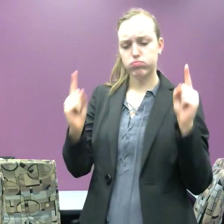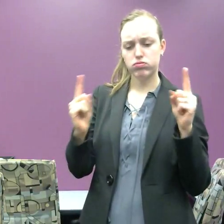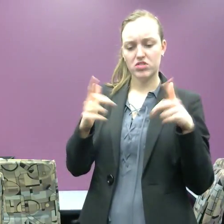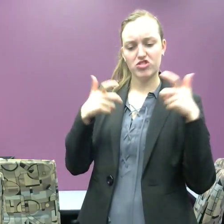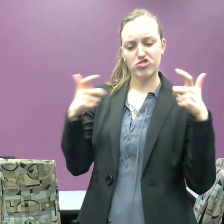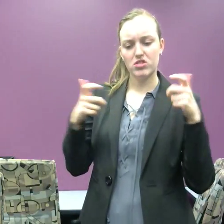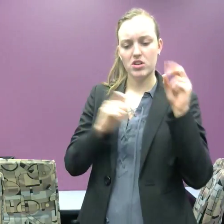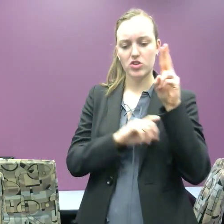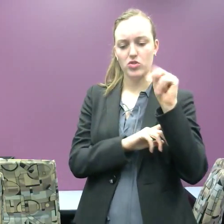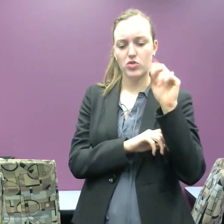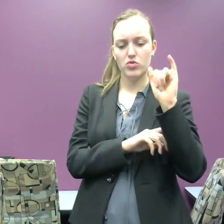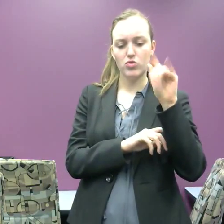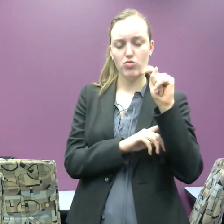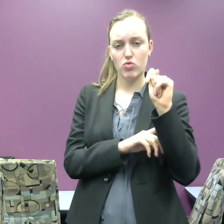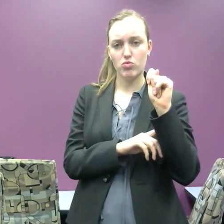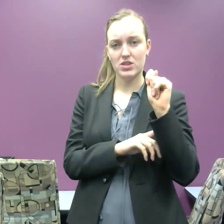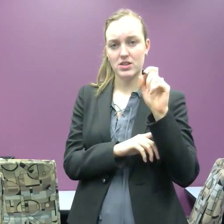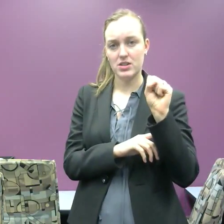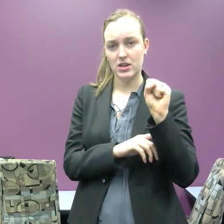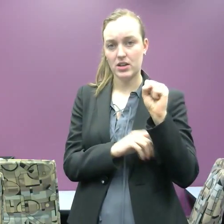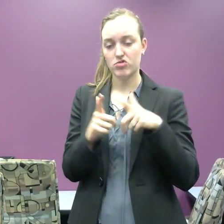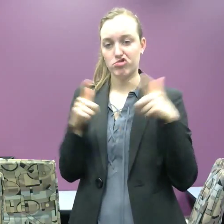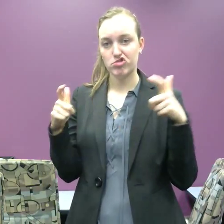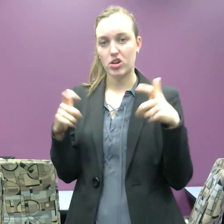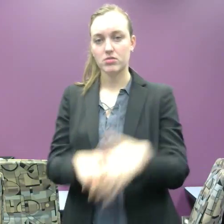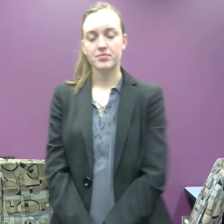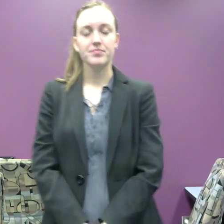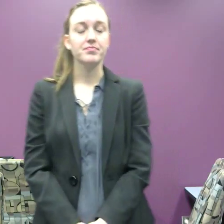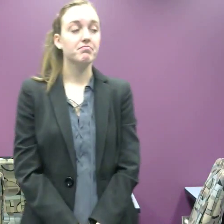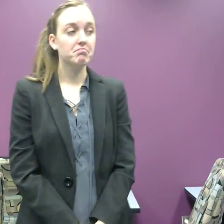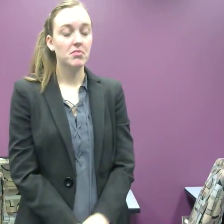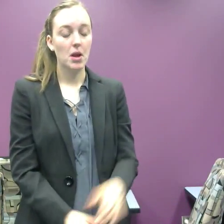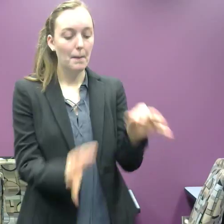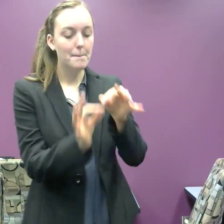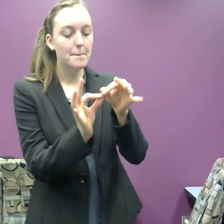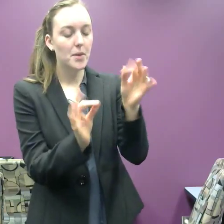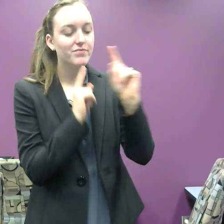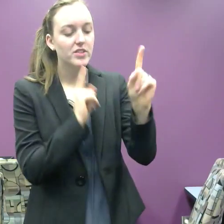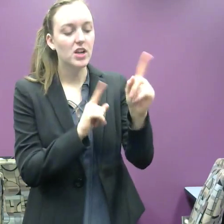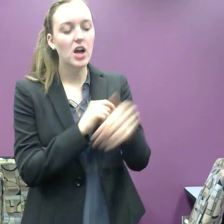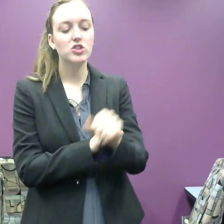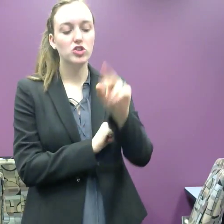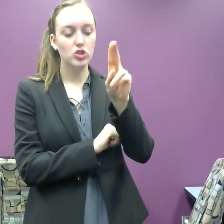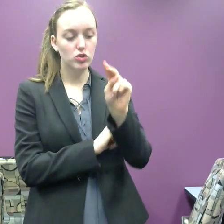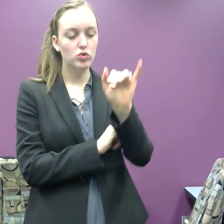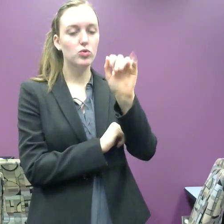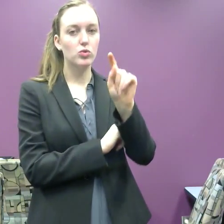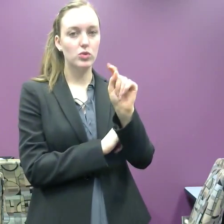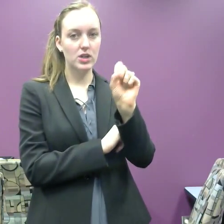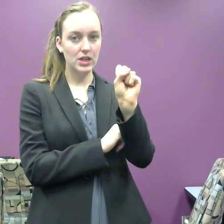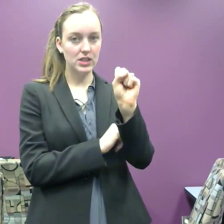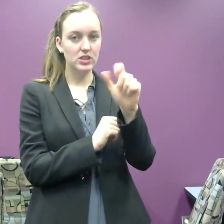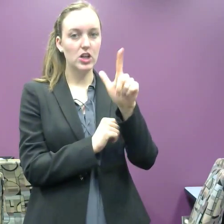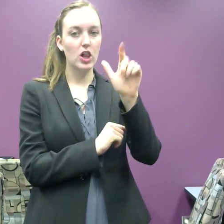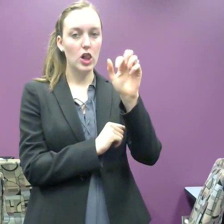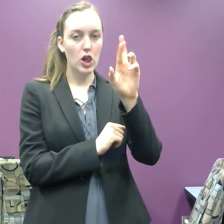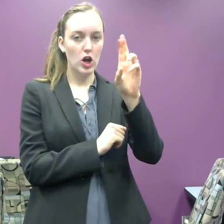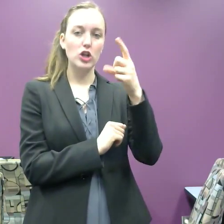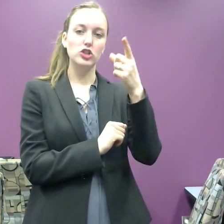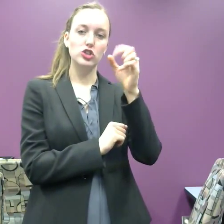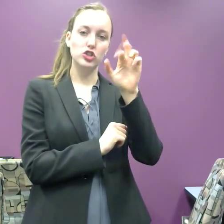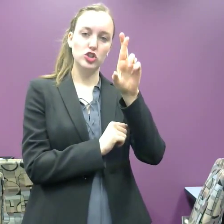Wonderful, that's a perfect answer. It would make the units larger. You do the same thing to find 2. You measure the unit,